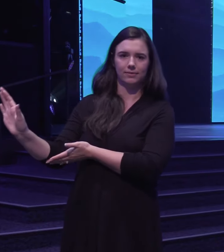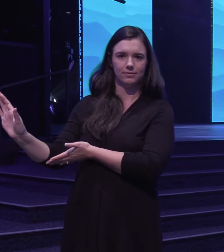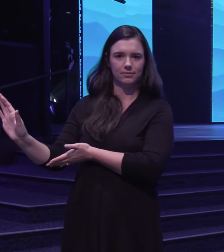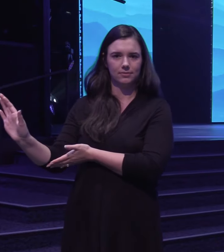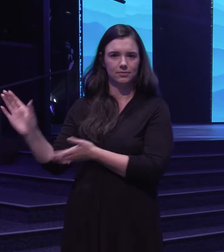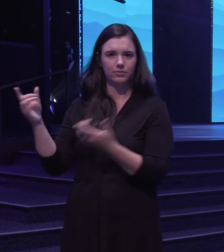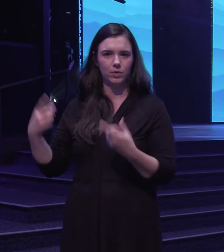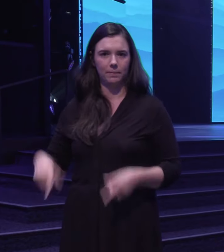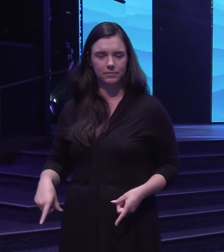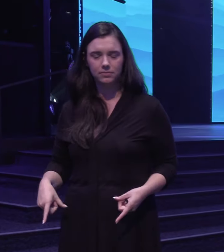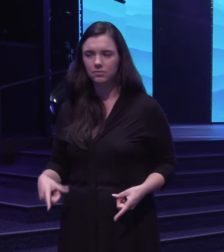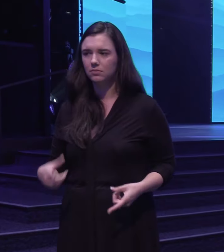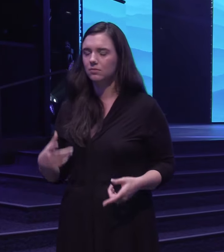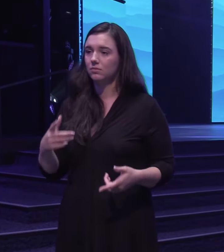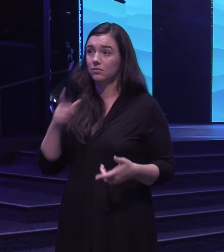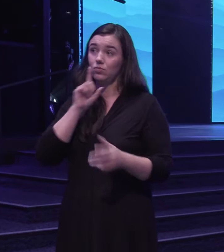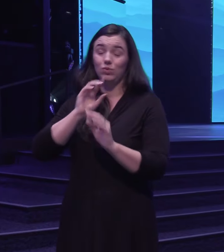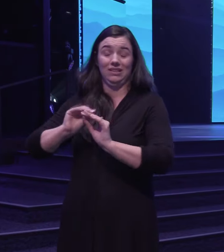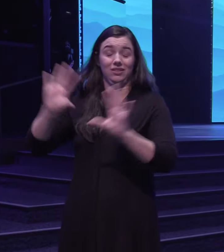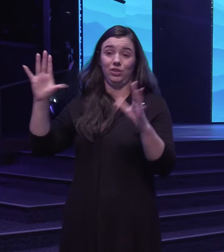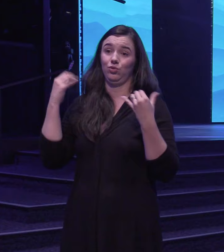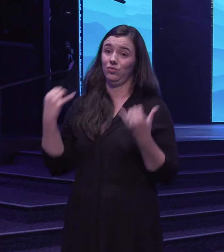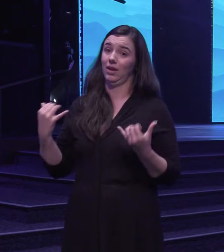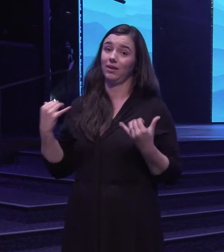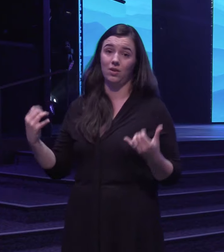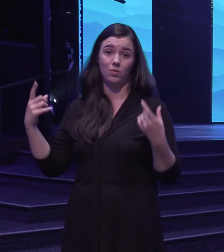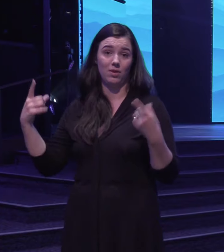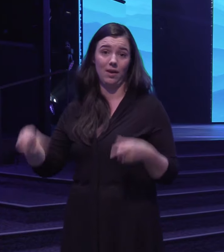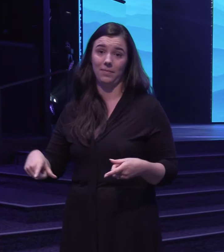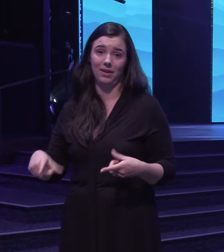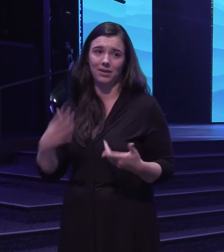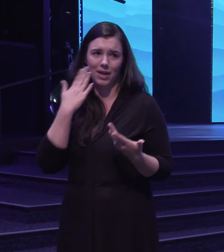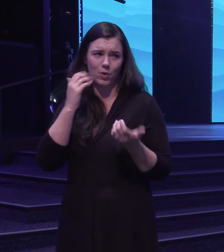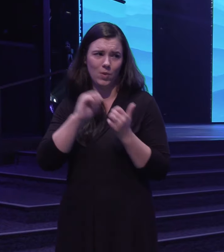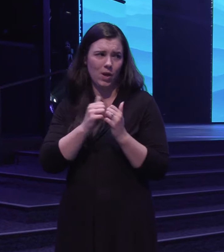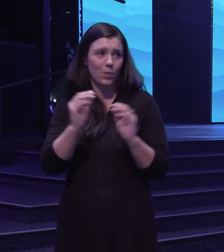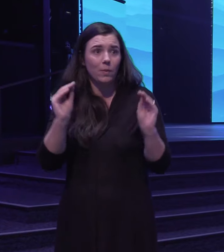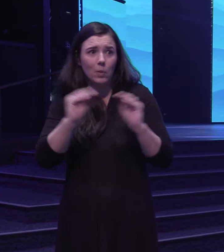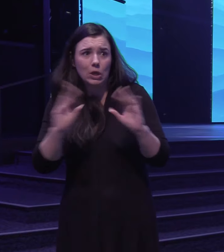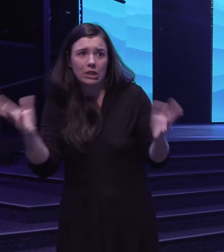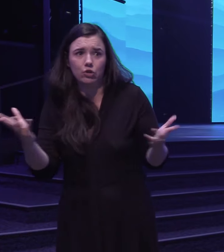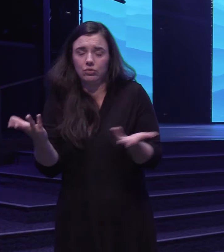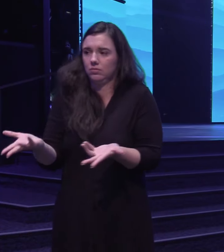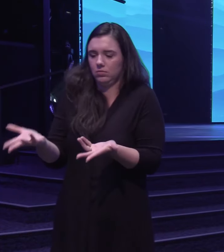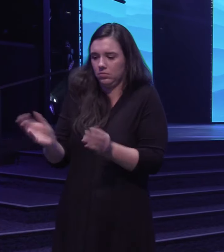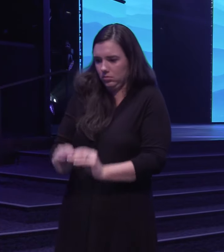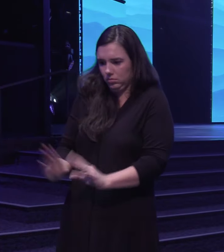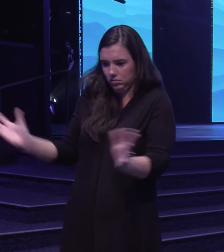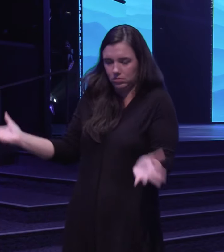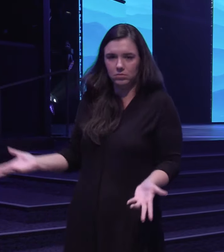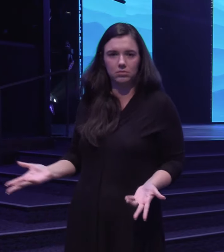And it's so clear right now. I don't know how it's going to get much clearer than this.